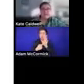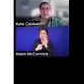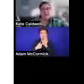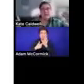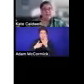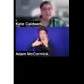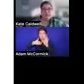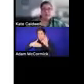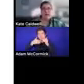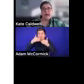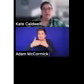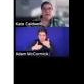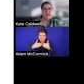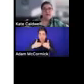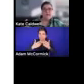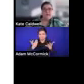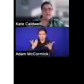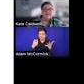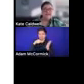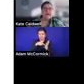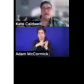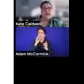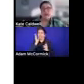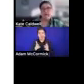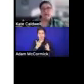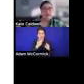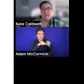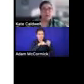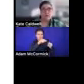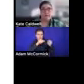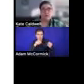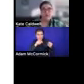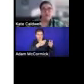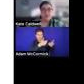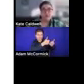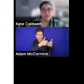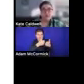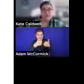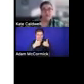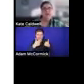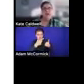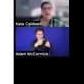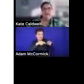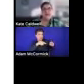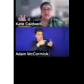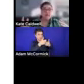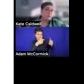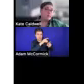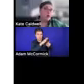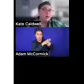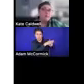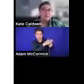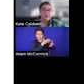not simply about disaggregating a variable or two, right? That's certainly part of it, but it's a